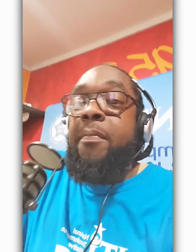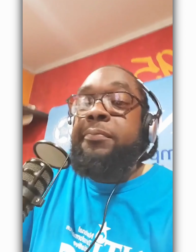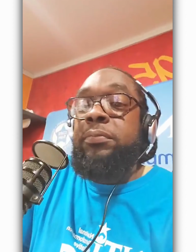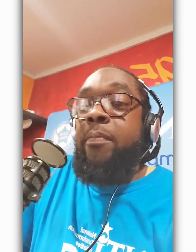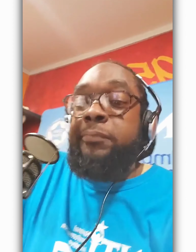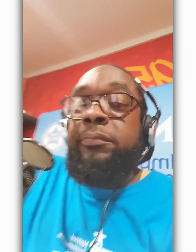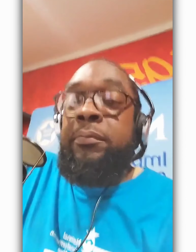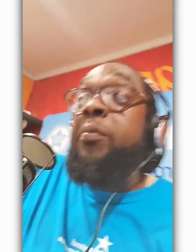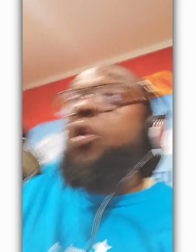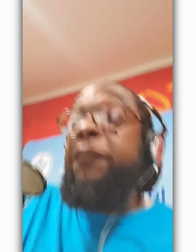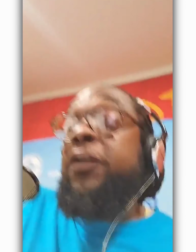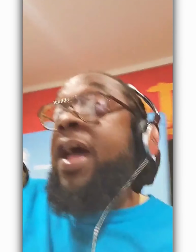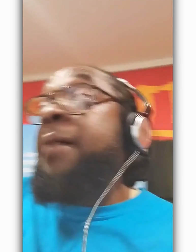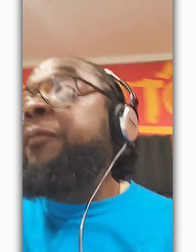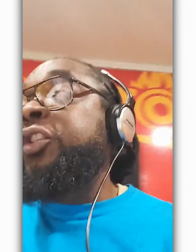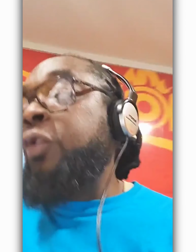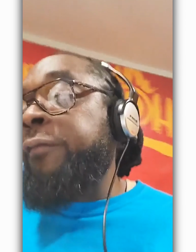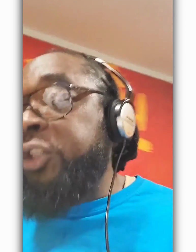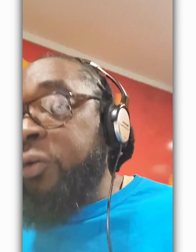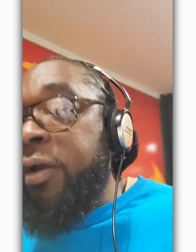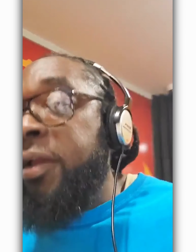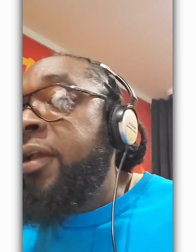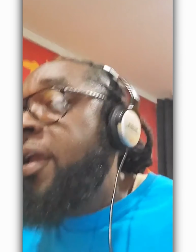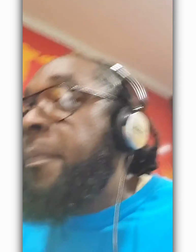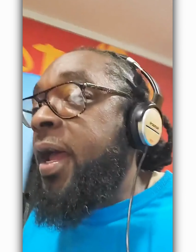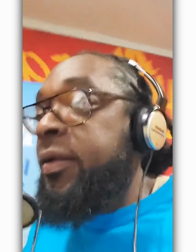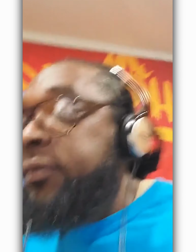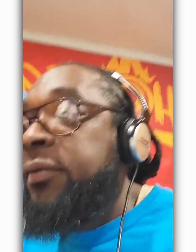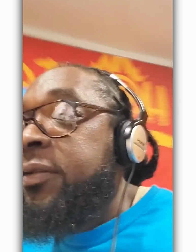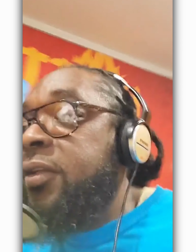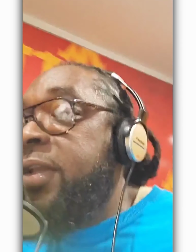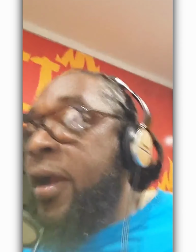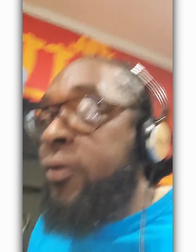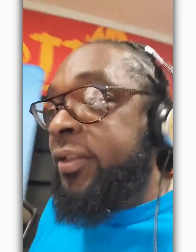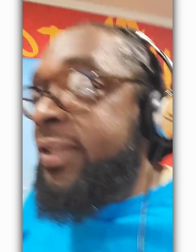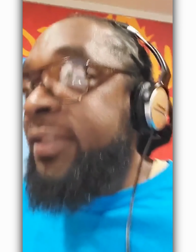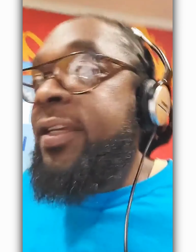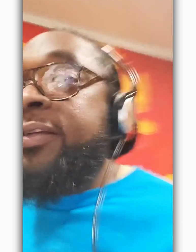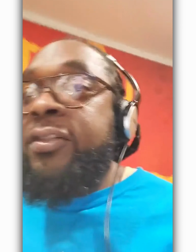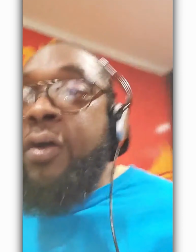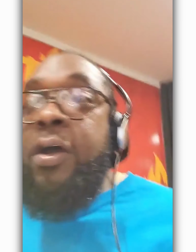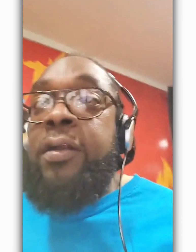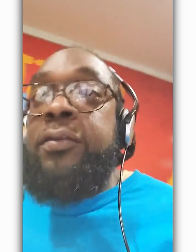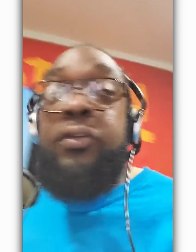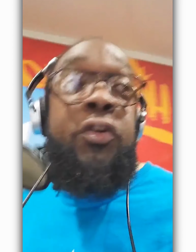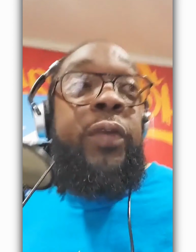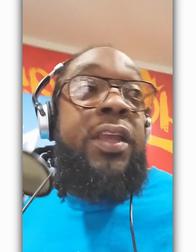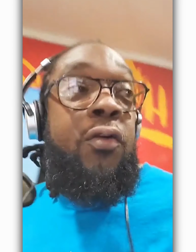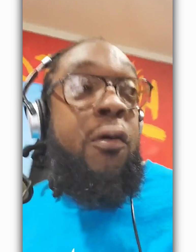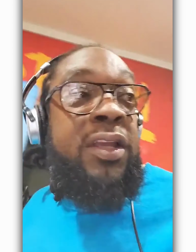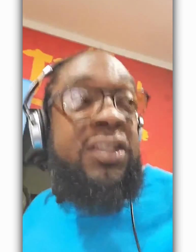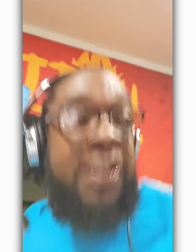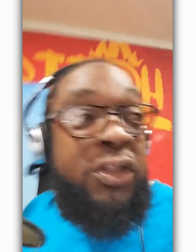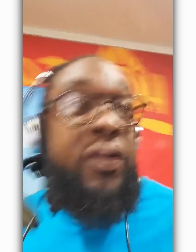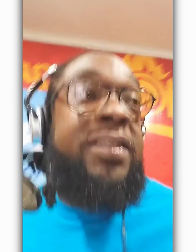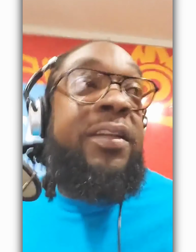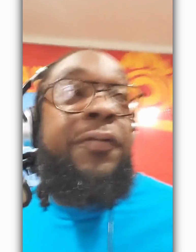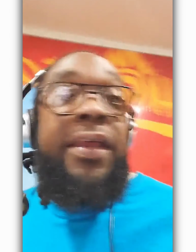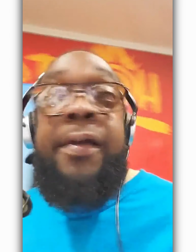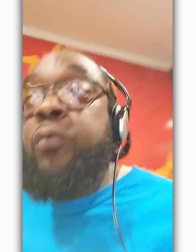evening. No, for sure. But Dario say he's good, Scott. So we can go on. We can jump straight into the fire. Once